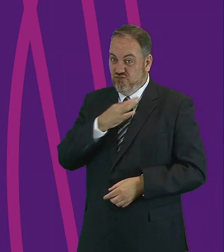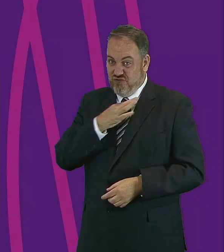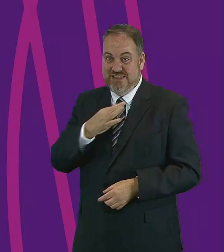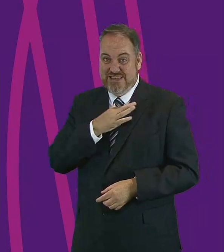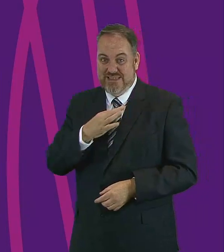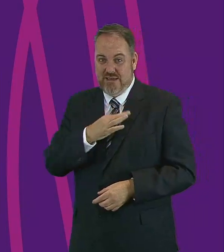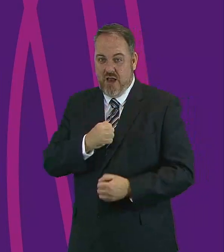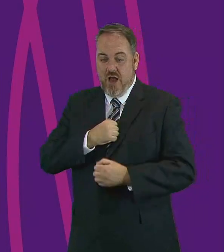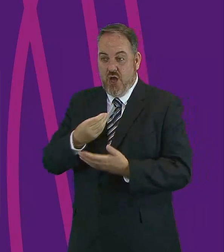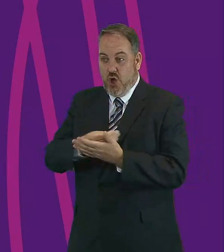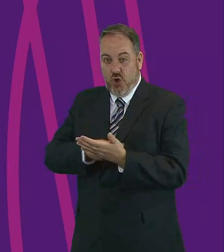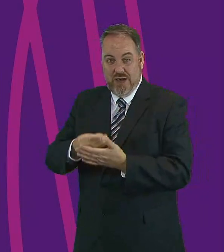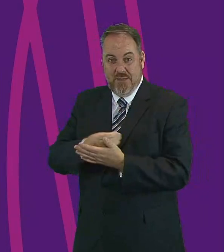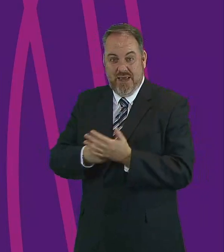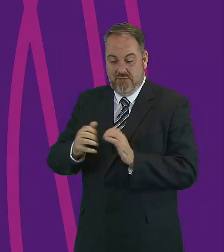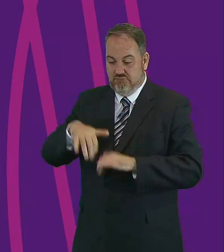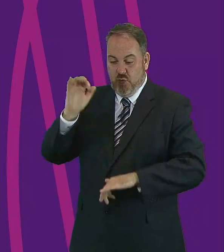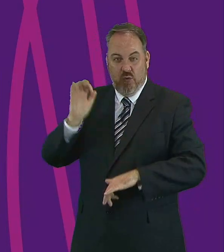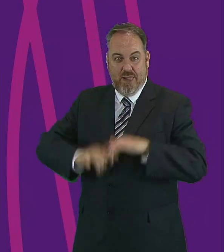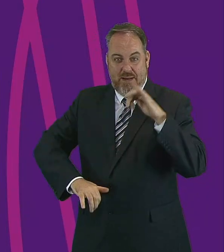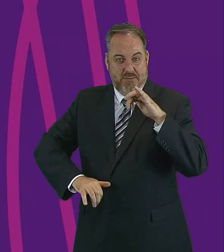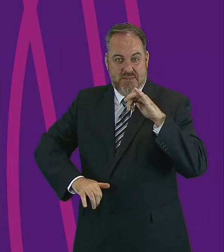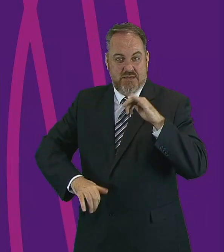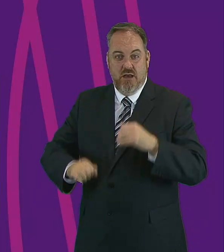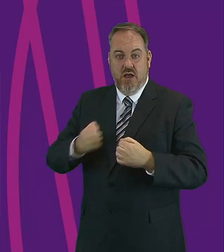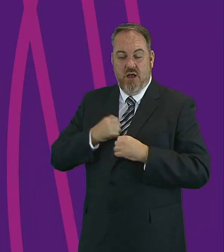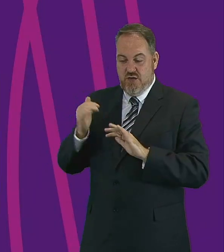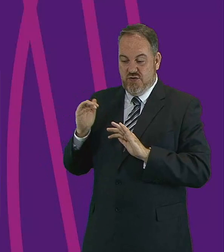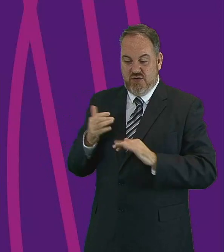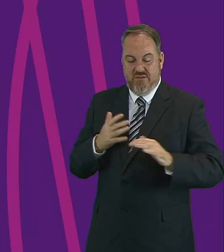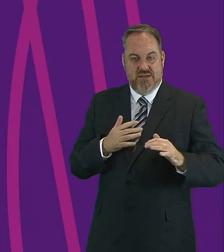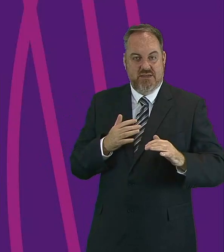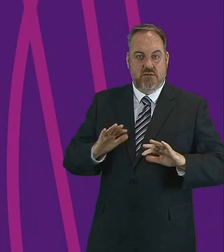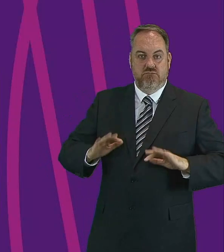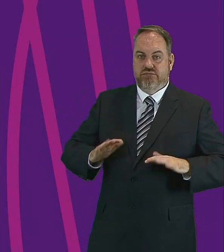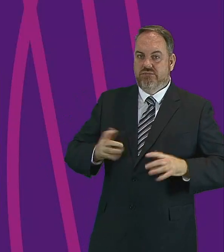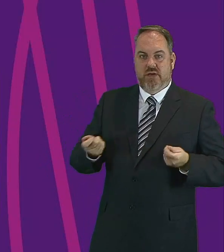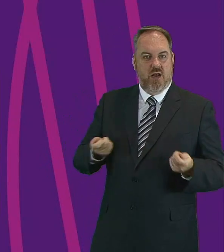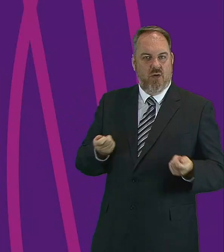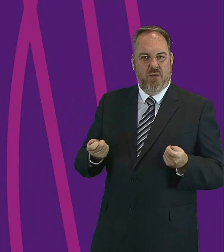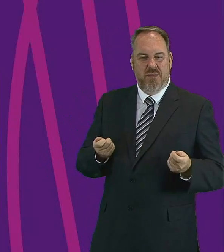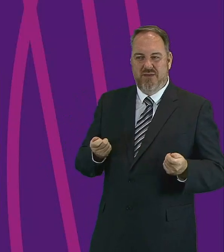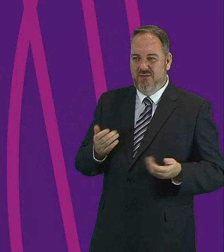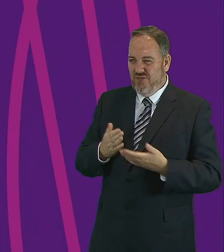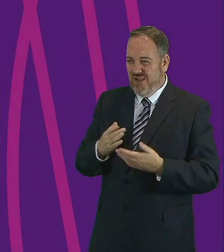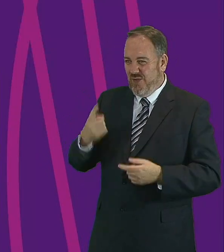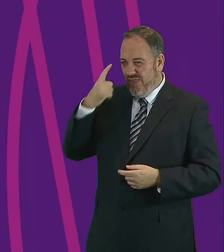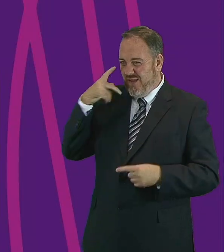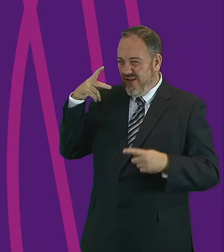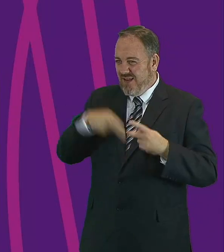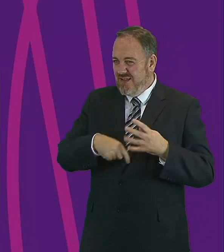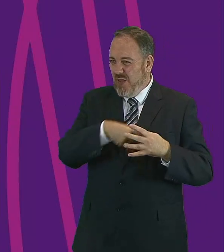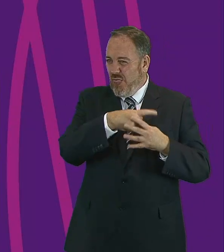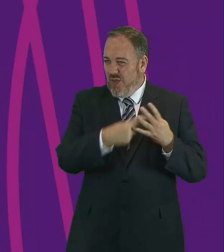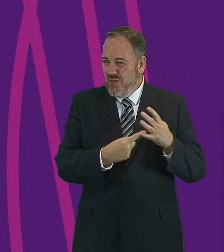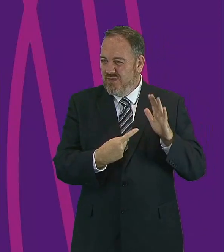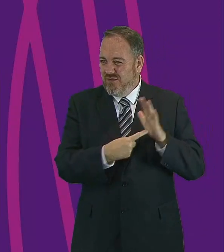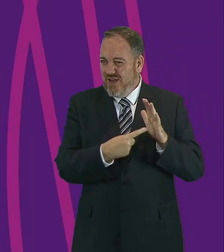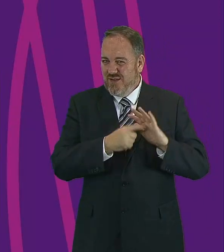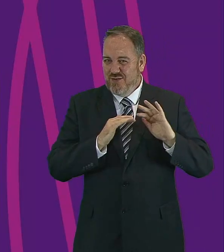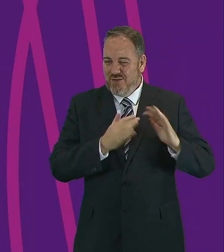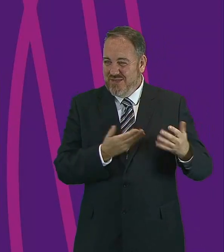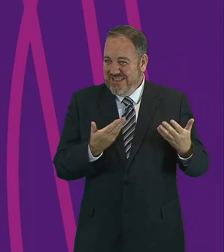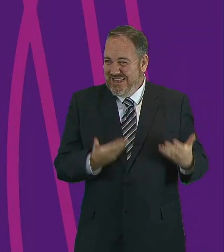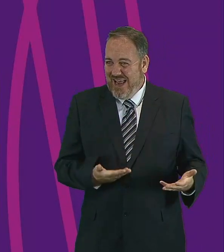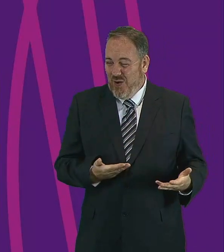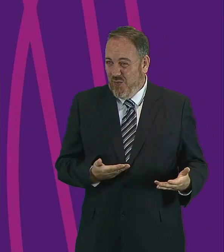economy has collapsed and our services aren't coping. How did anyone think cutting these services now was the